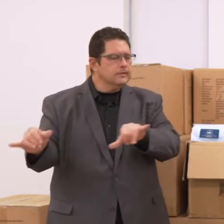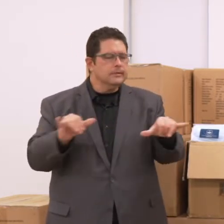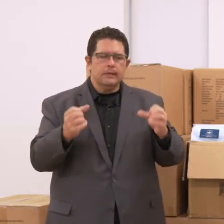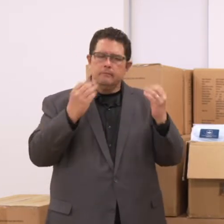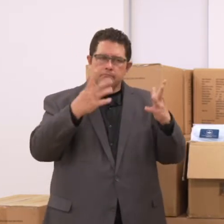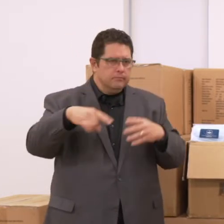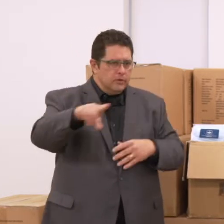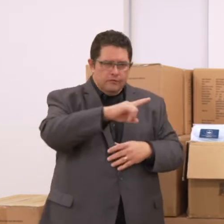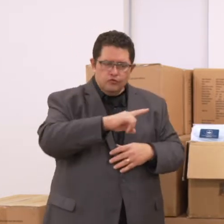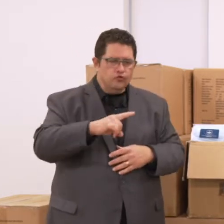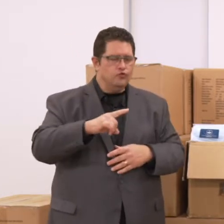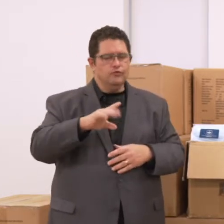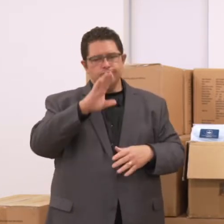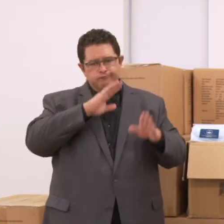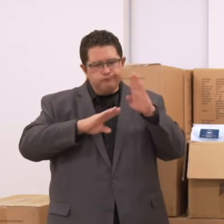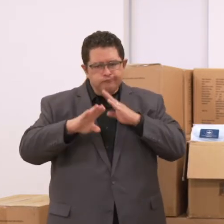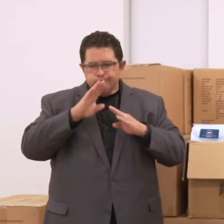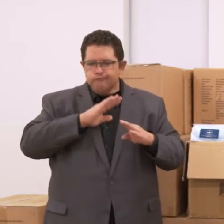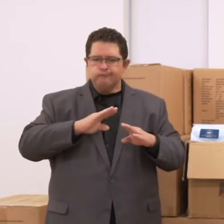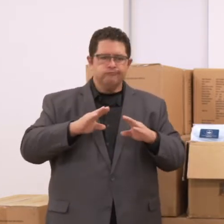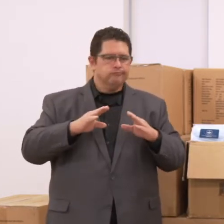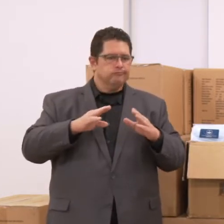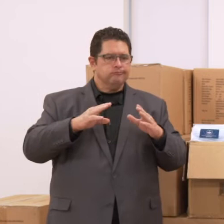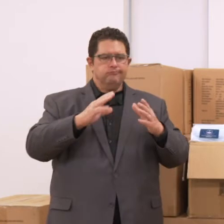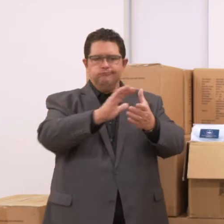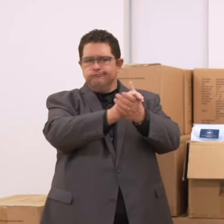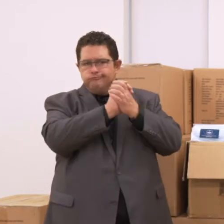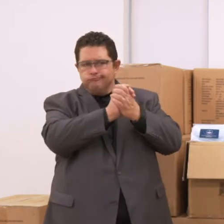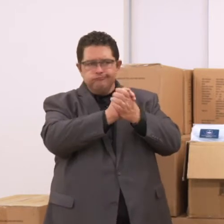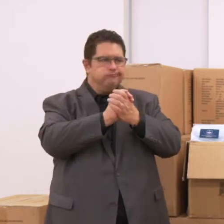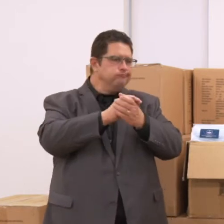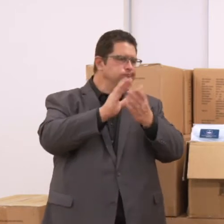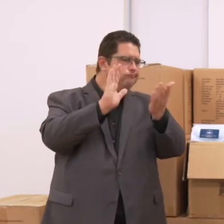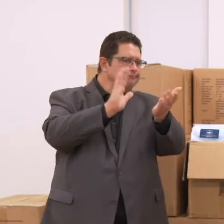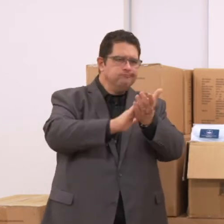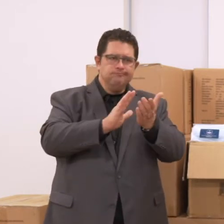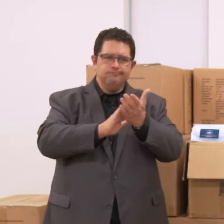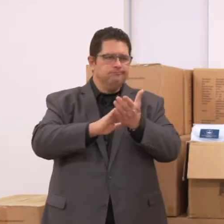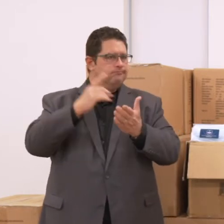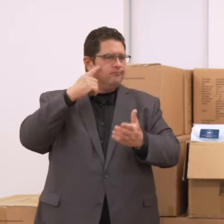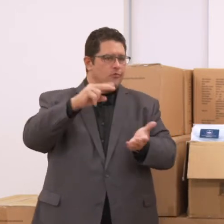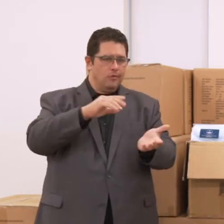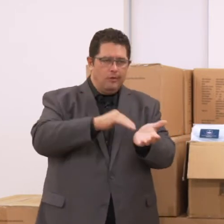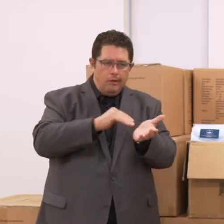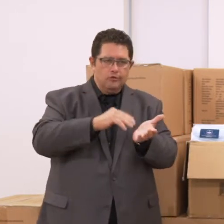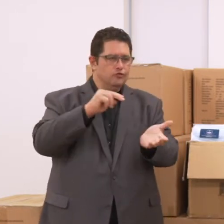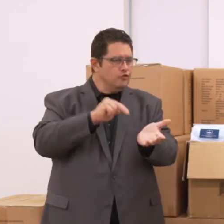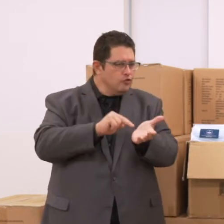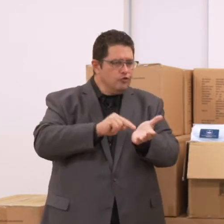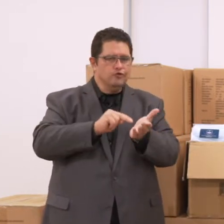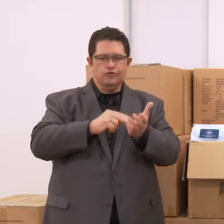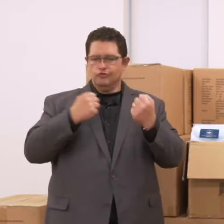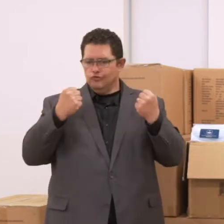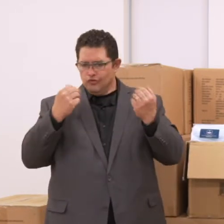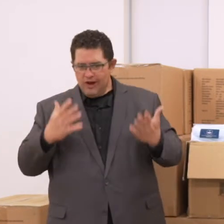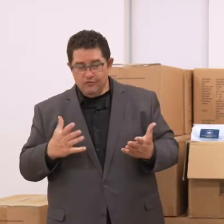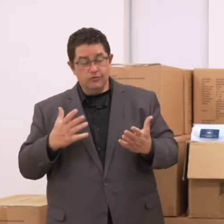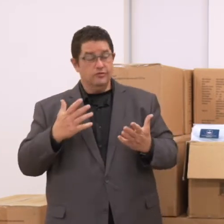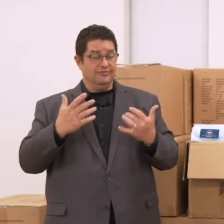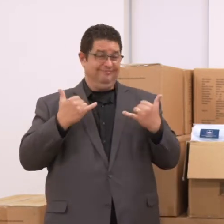gone out of your way to thank our doctors and our nurses and our grocery workers and our transit drivers, let's thank our teachers as